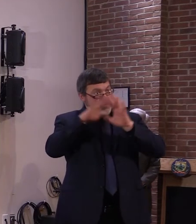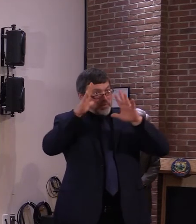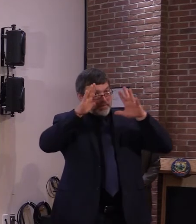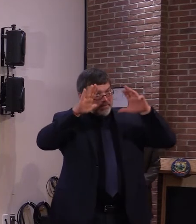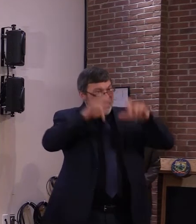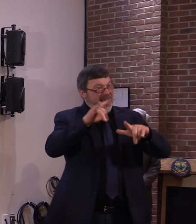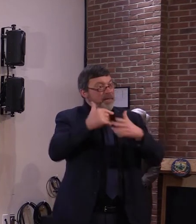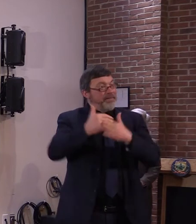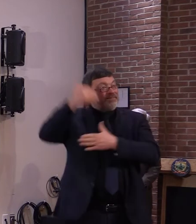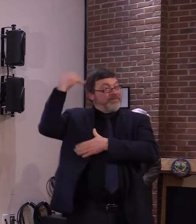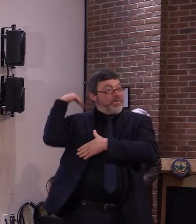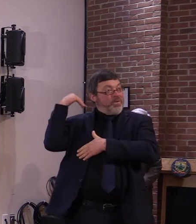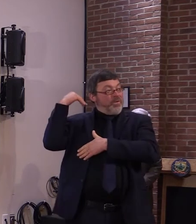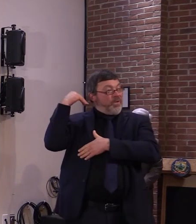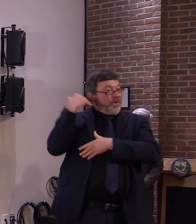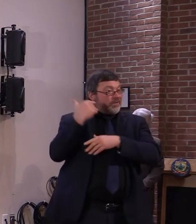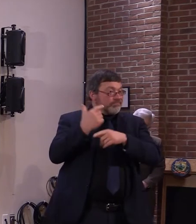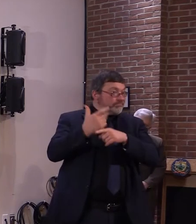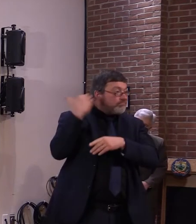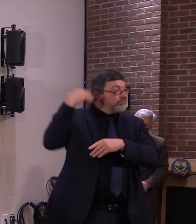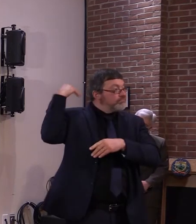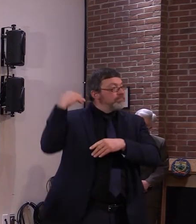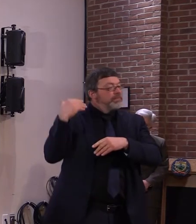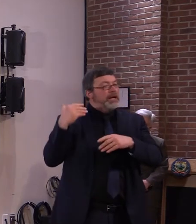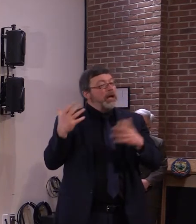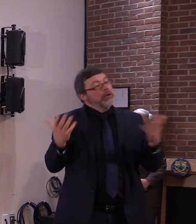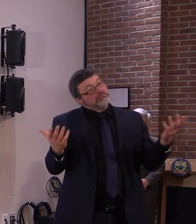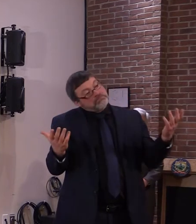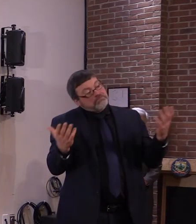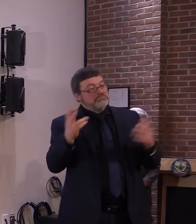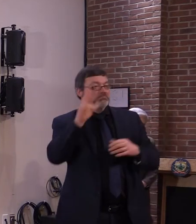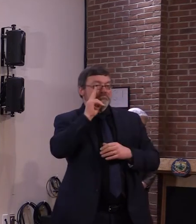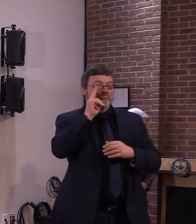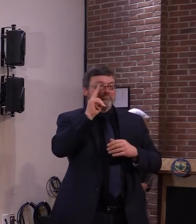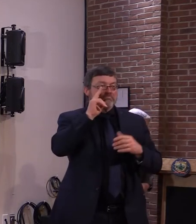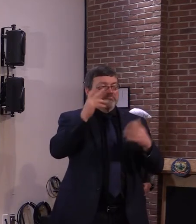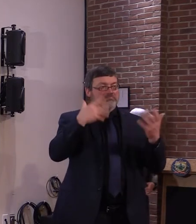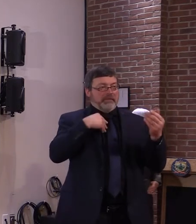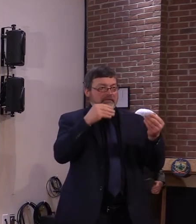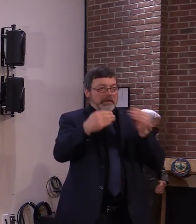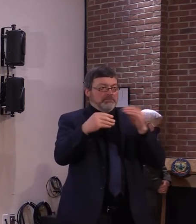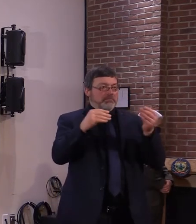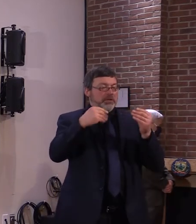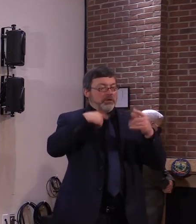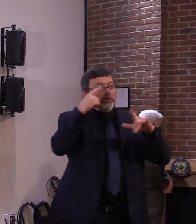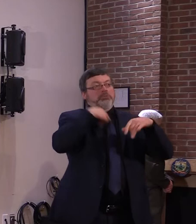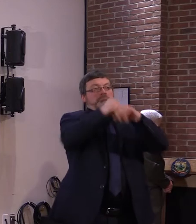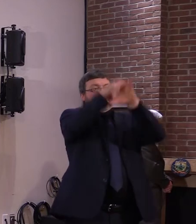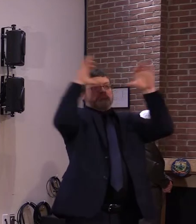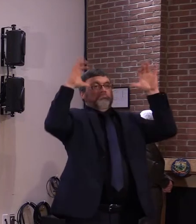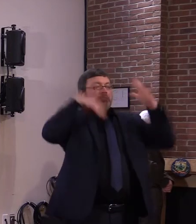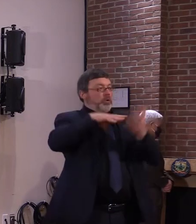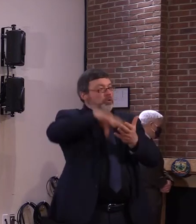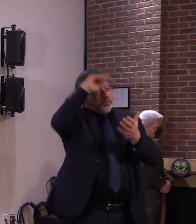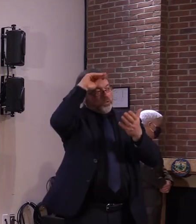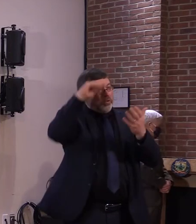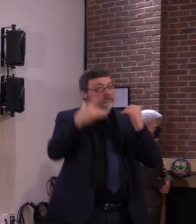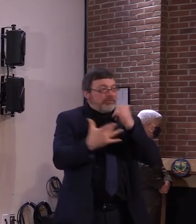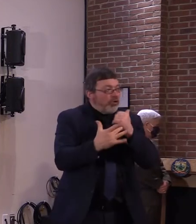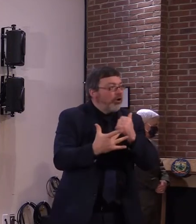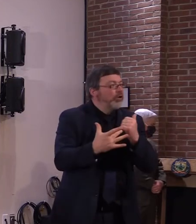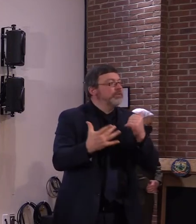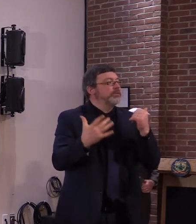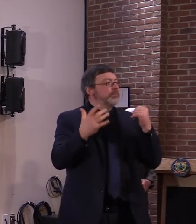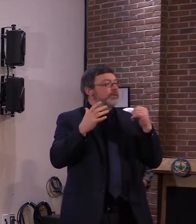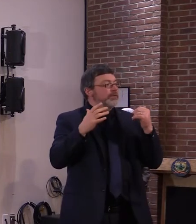this provides flexibility and uh and and i think that it actually helps with the workload and and does